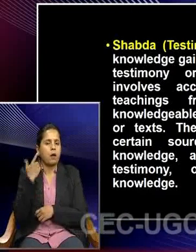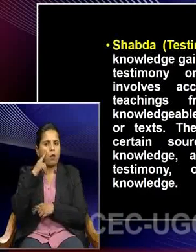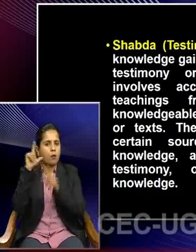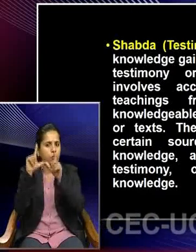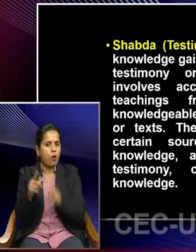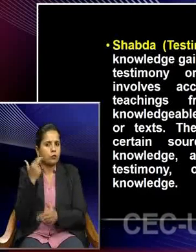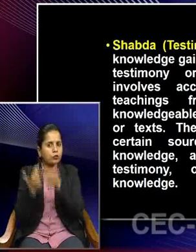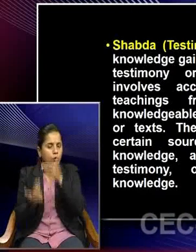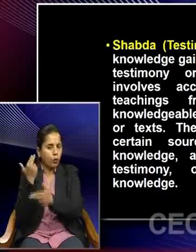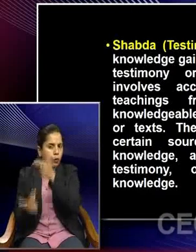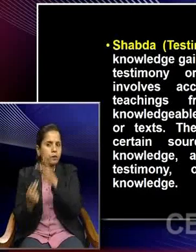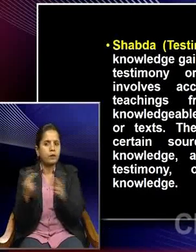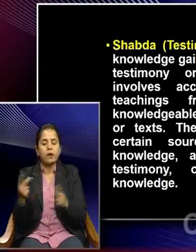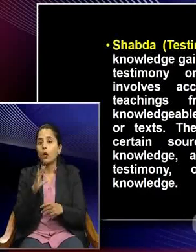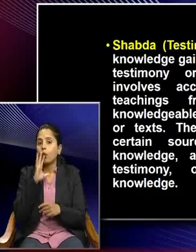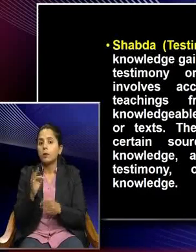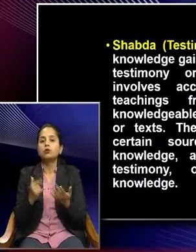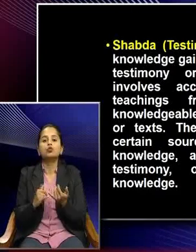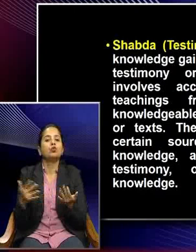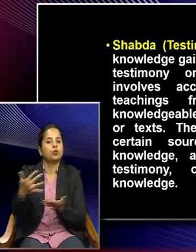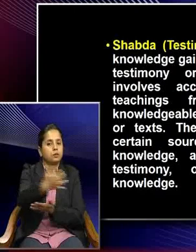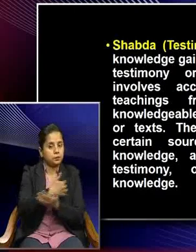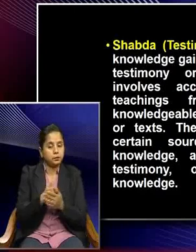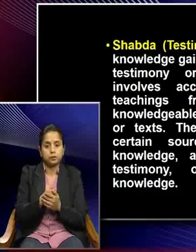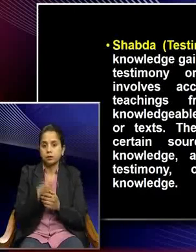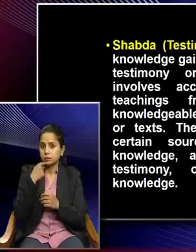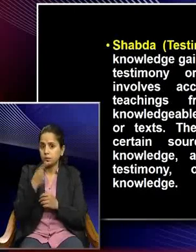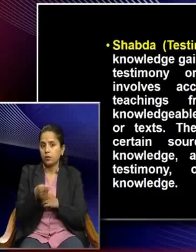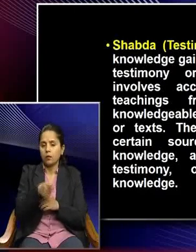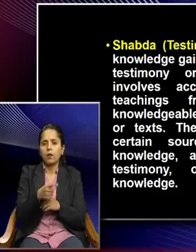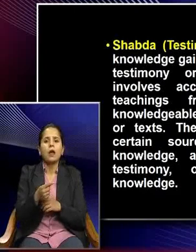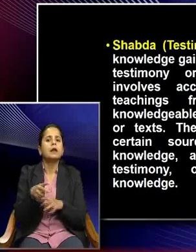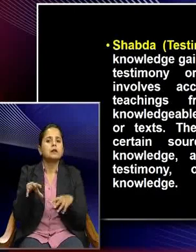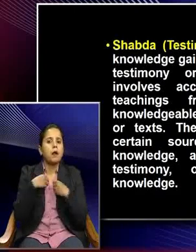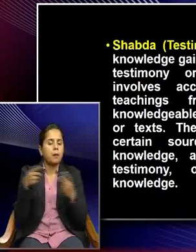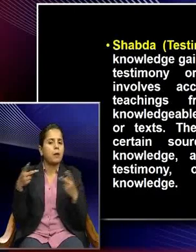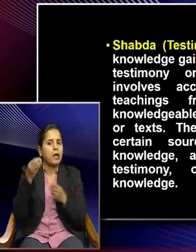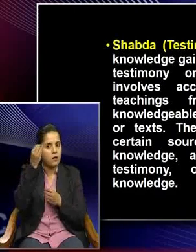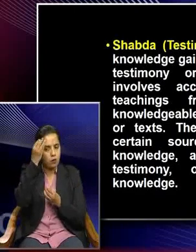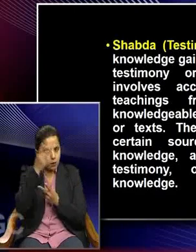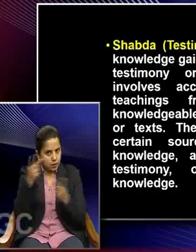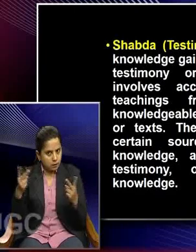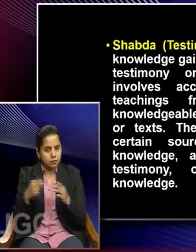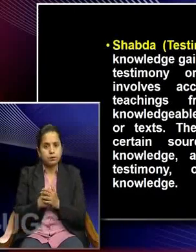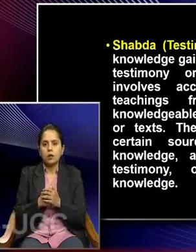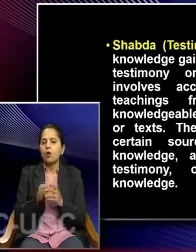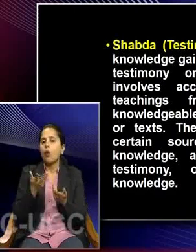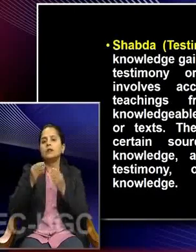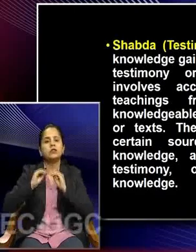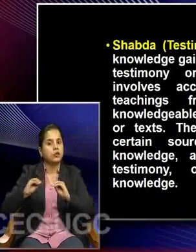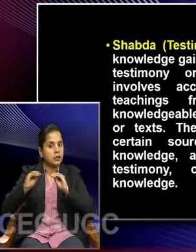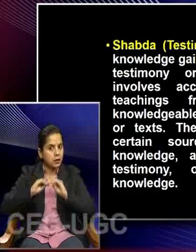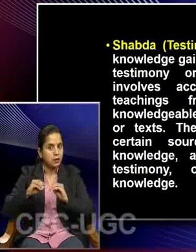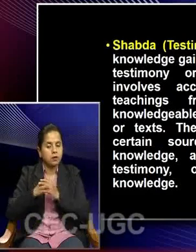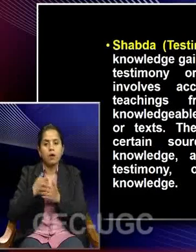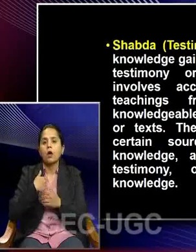reliable sources. It involves accepting information or teachings